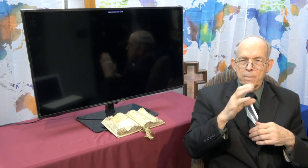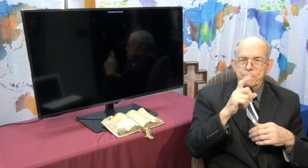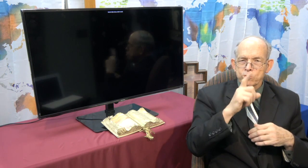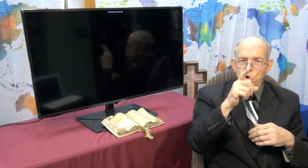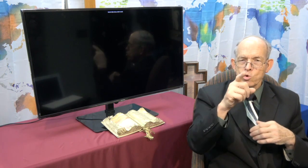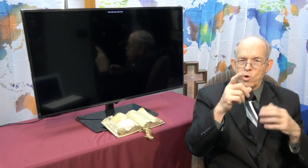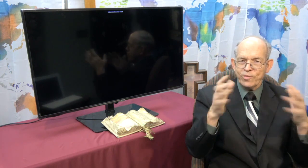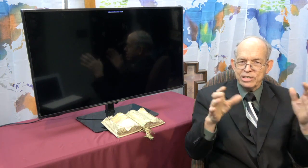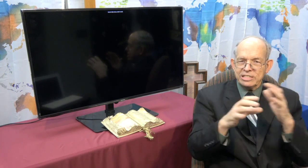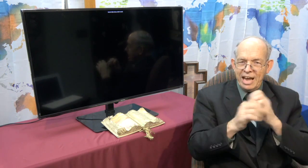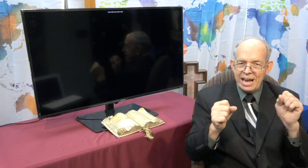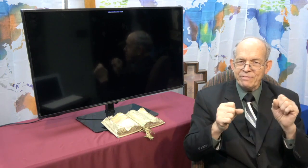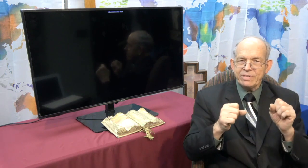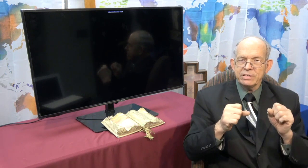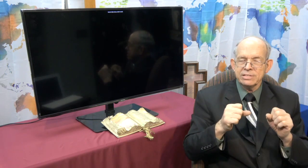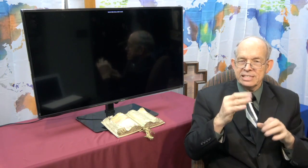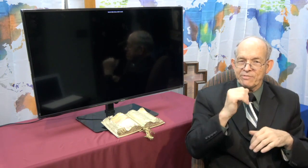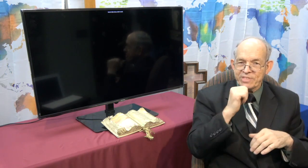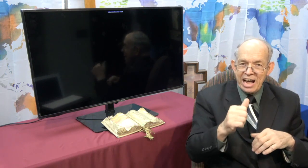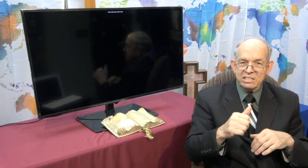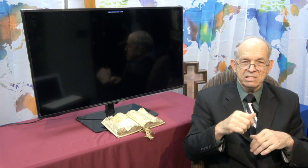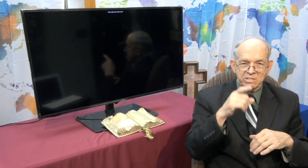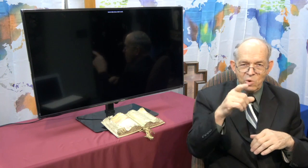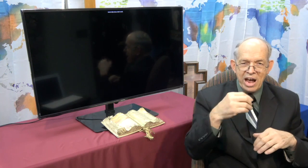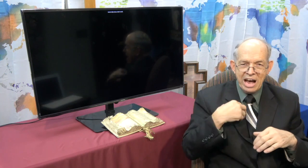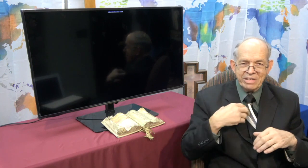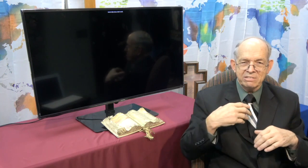be sure you feel safe. If not, you have a